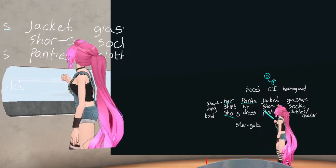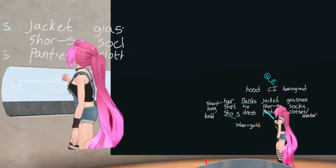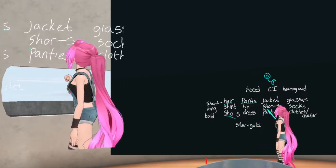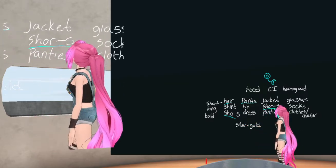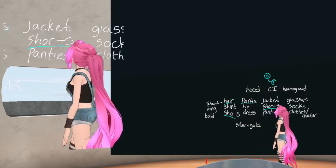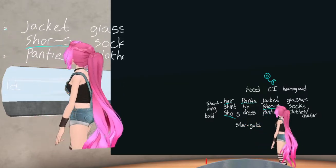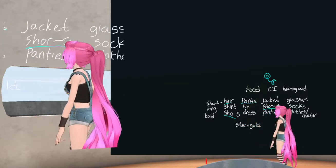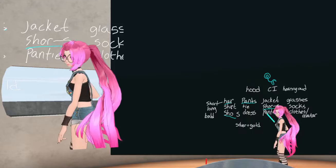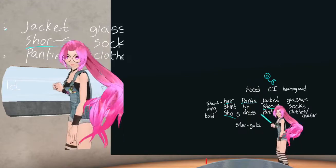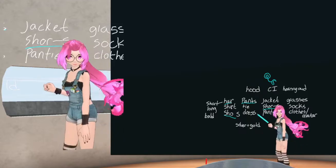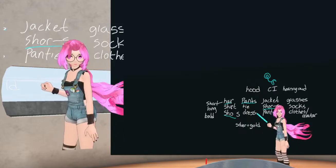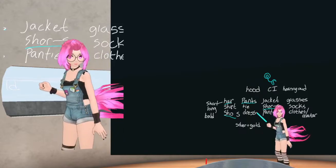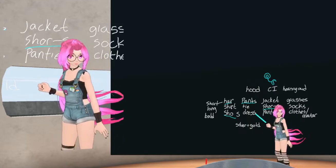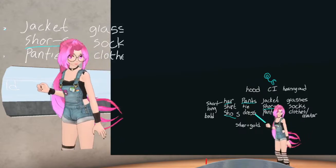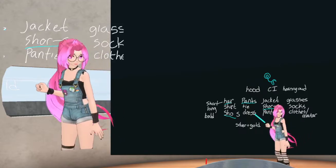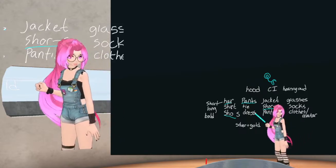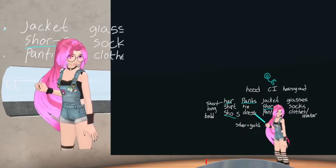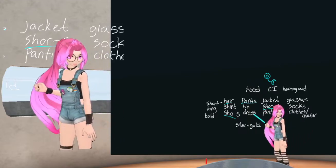And shorts.